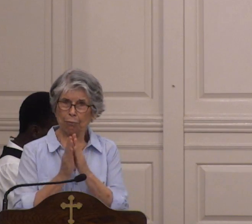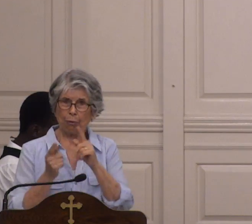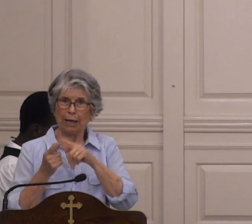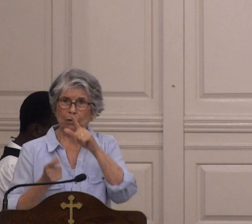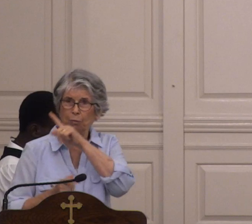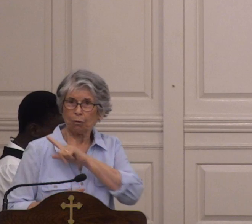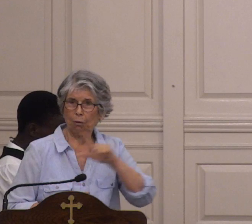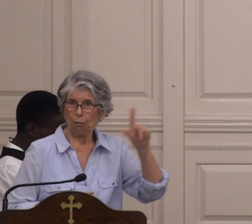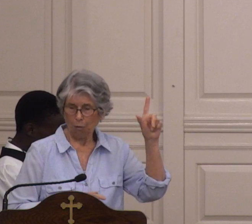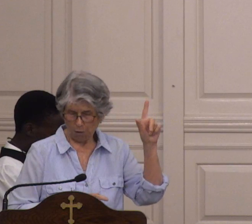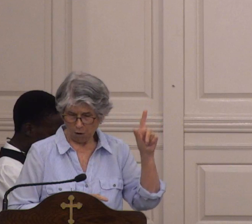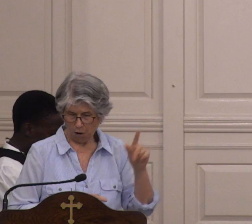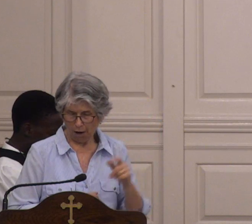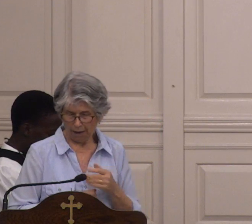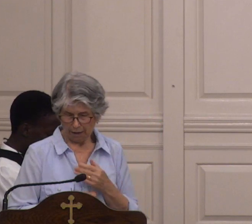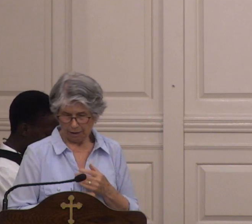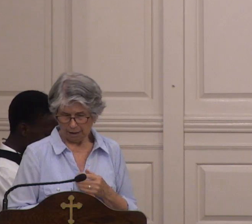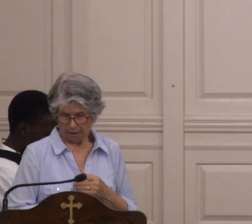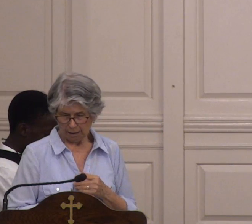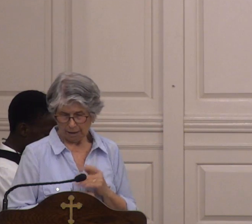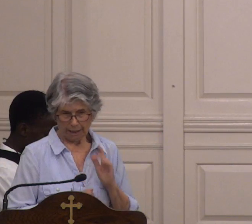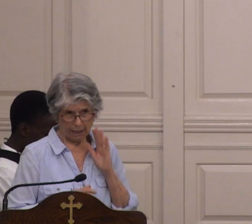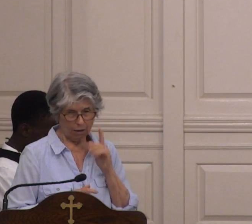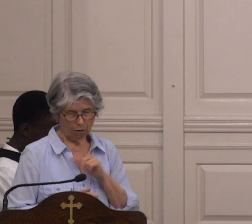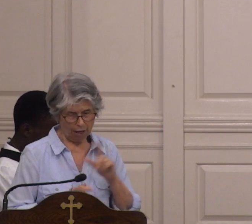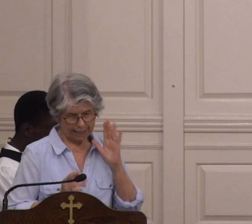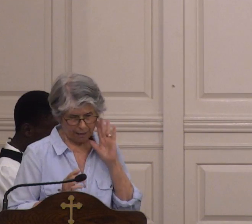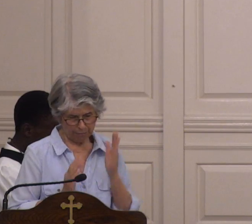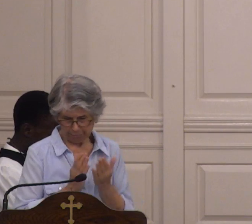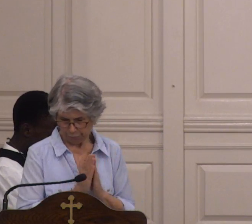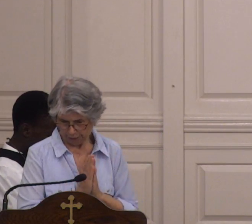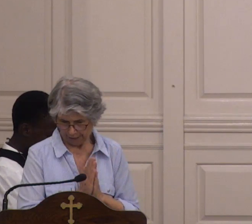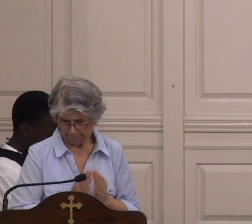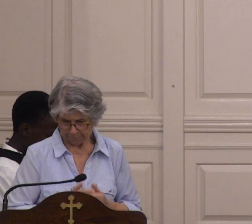We pray to the Lord. Lord, hear our prayer.